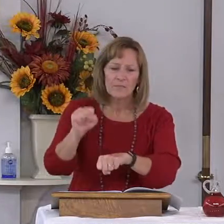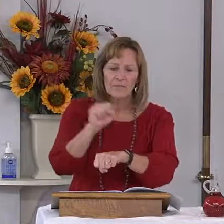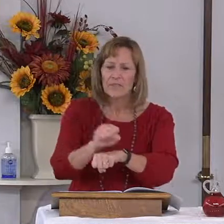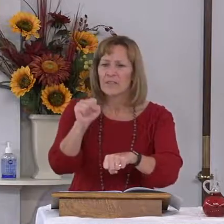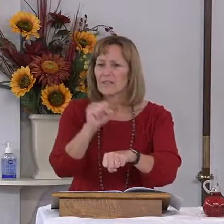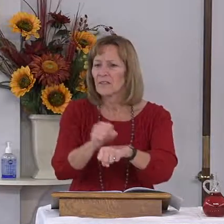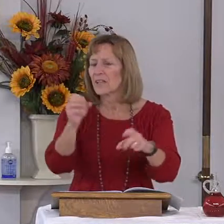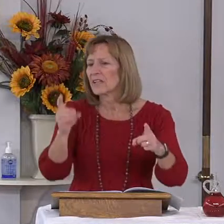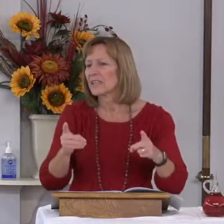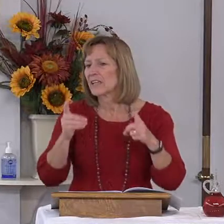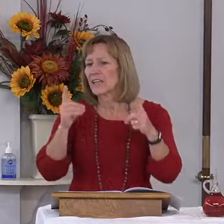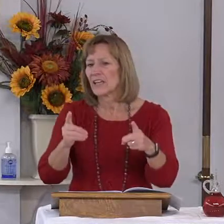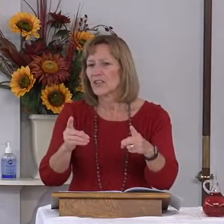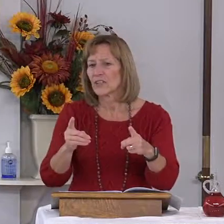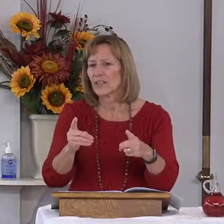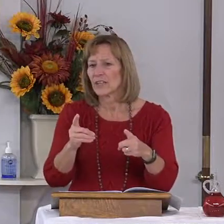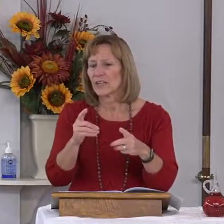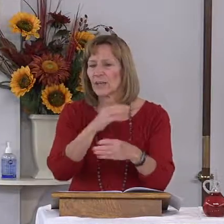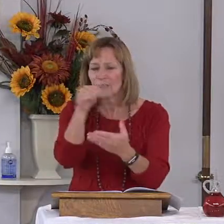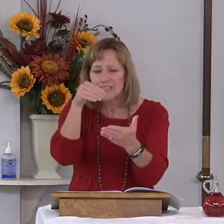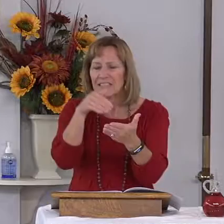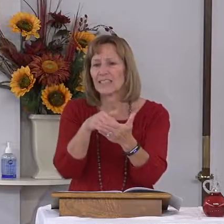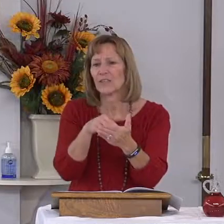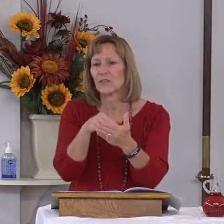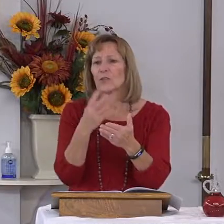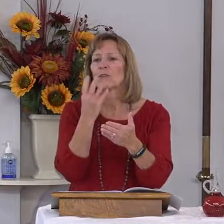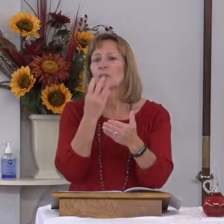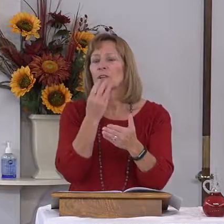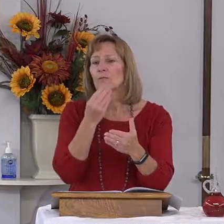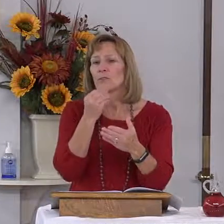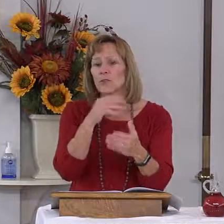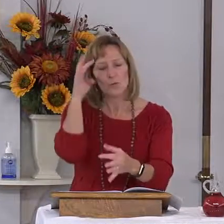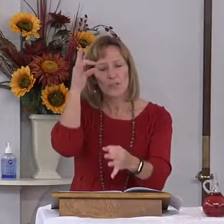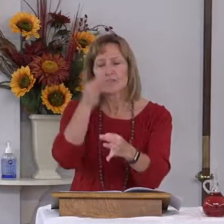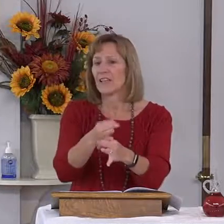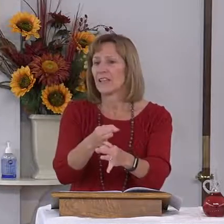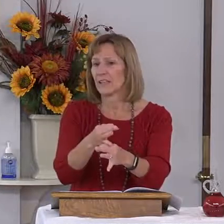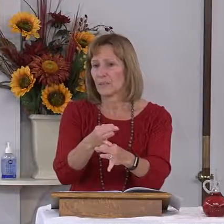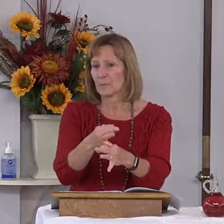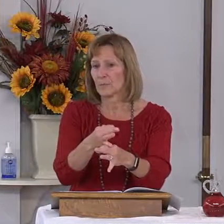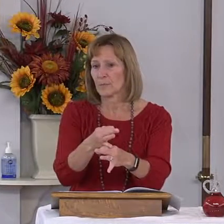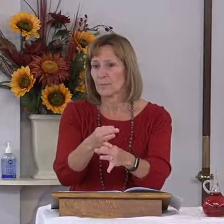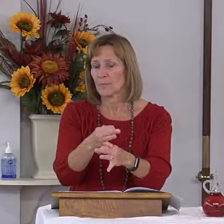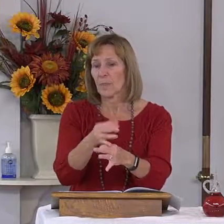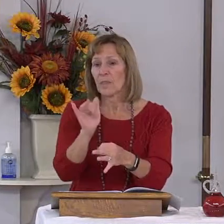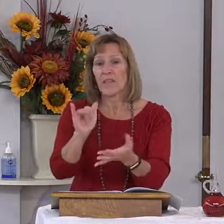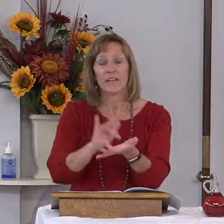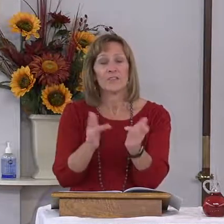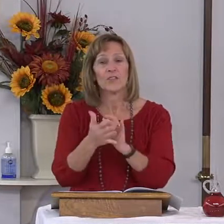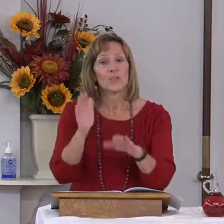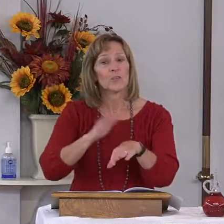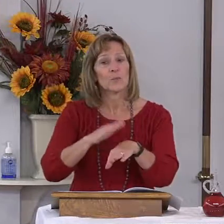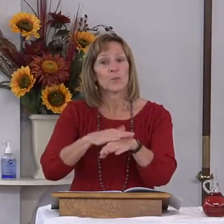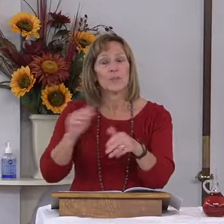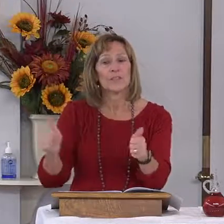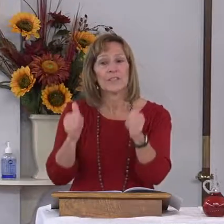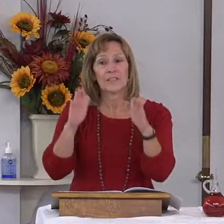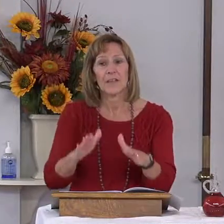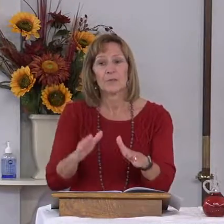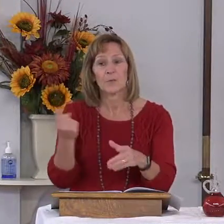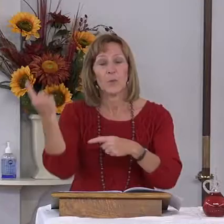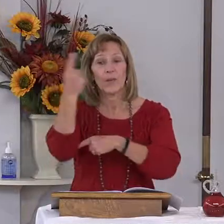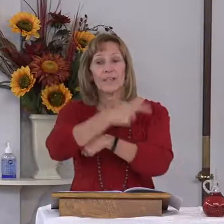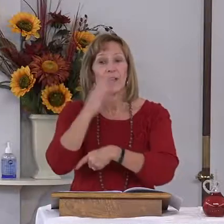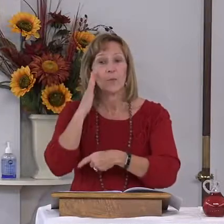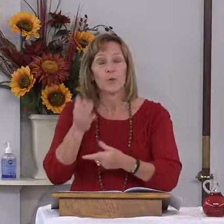dedication. It was the center of the Jewish faith. Yet Jesus warns his disciples that a day will come when